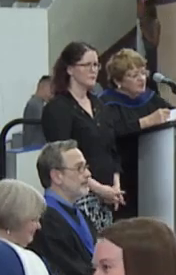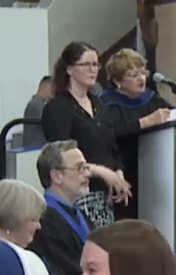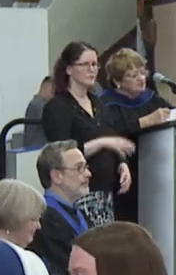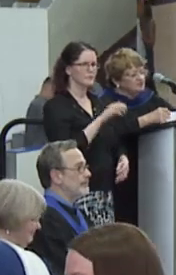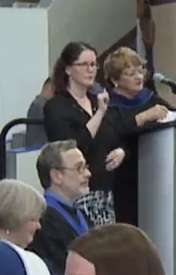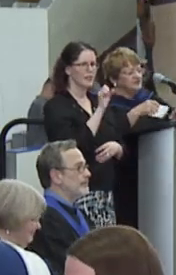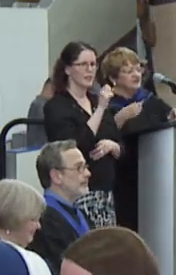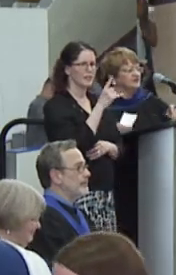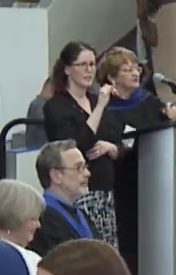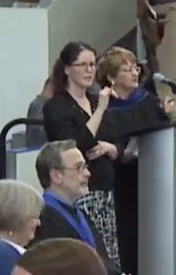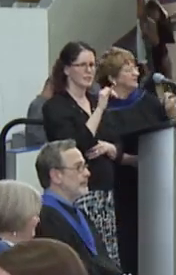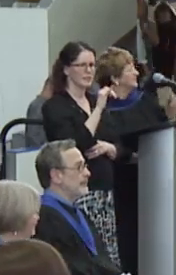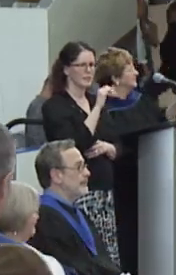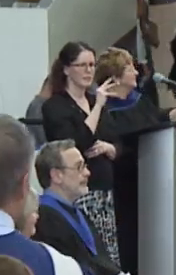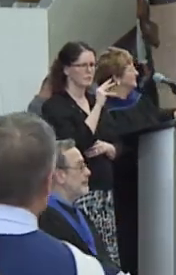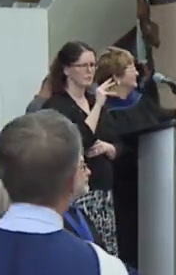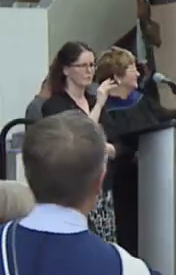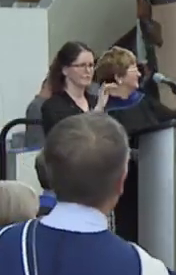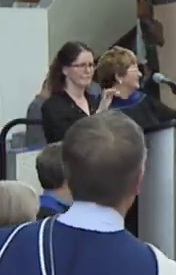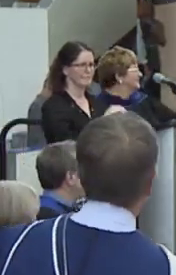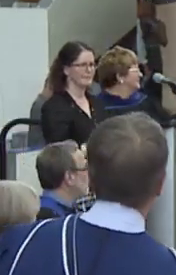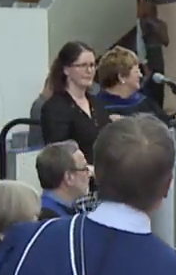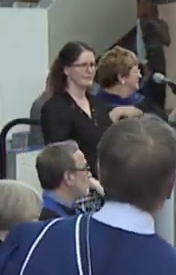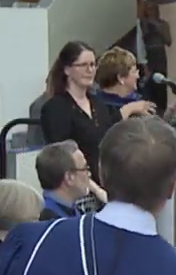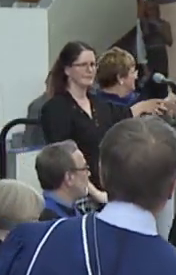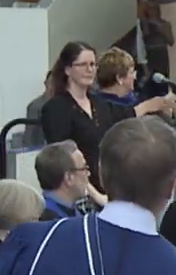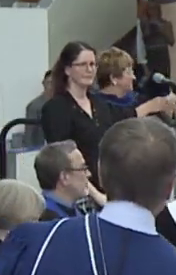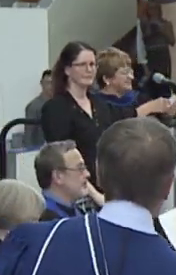Ashley Maltby.